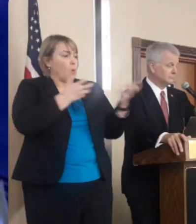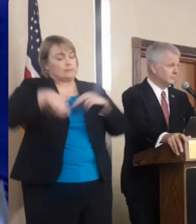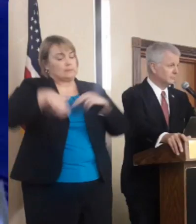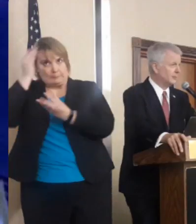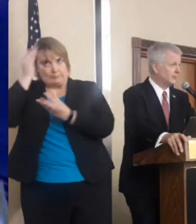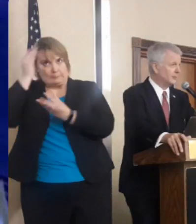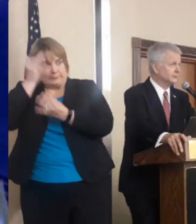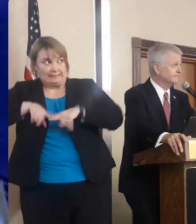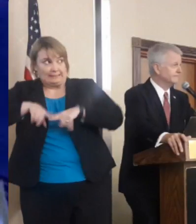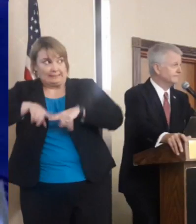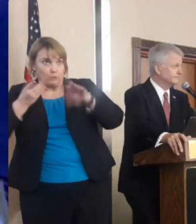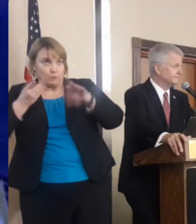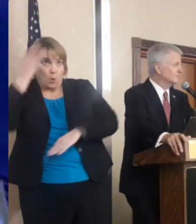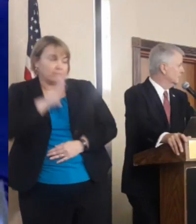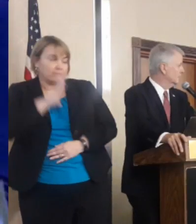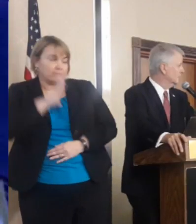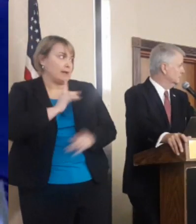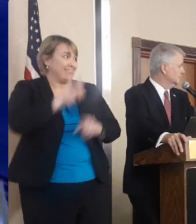out of bounds.